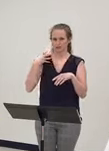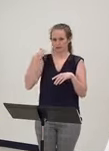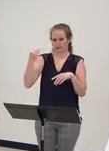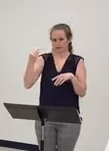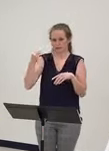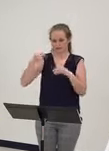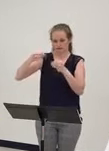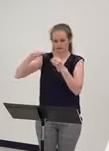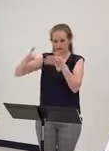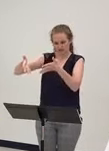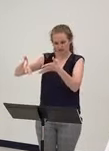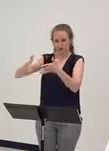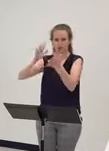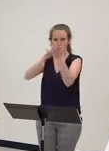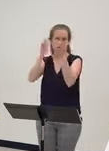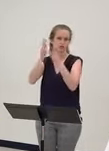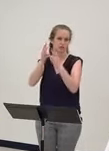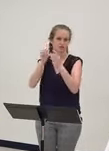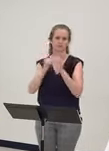traipsing behind us.